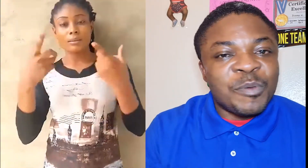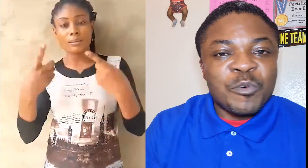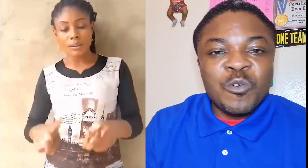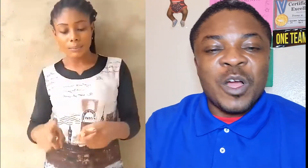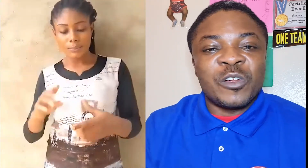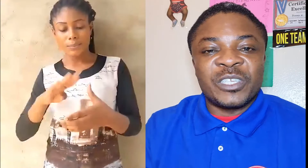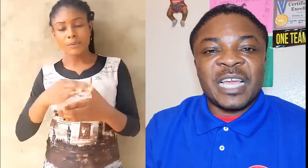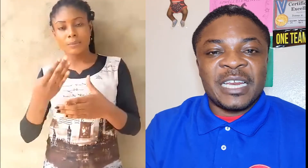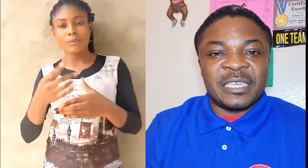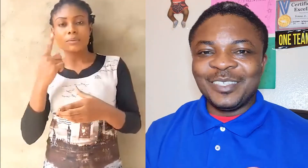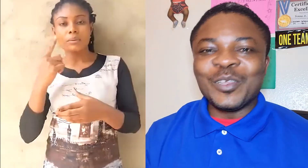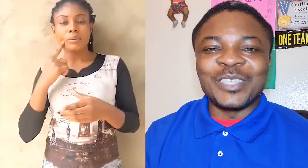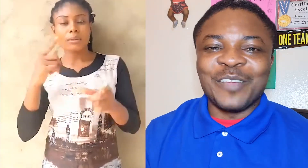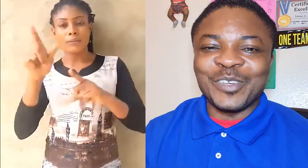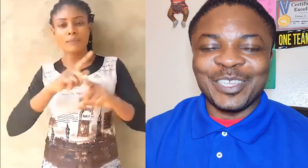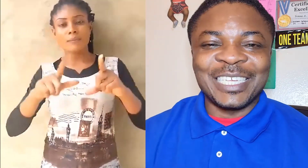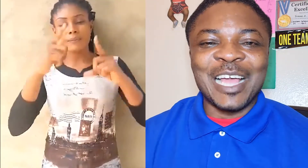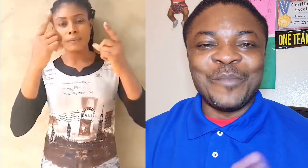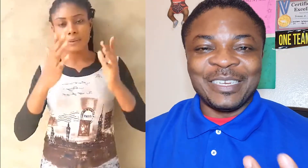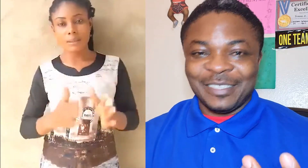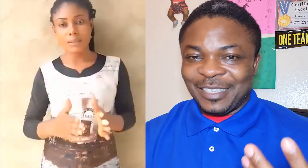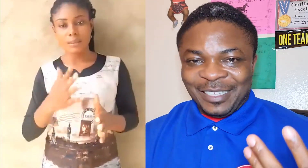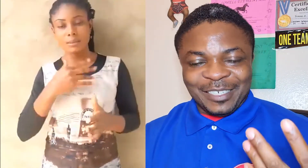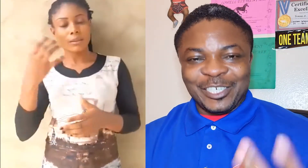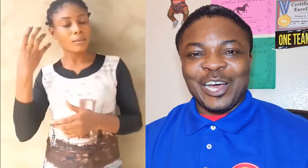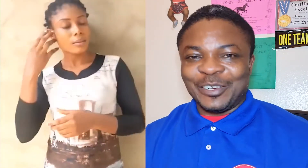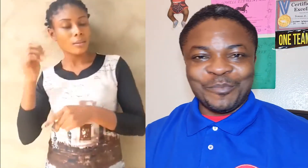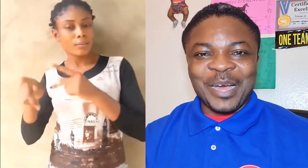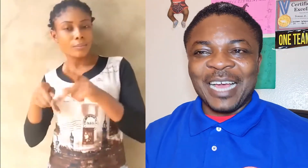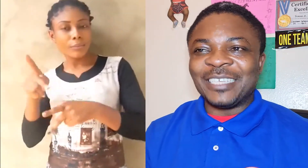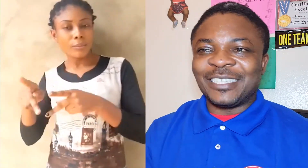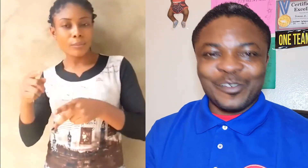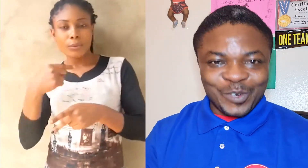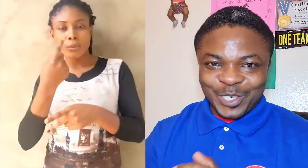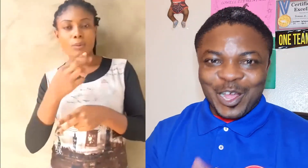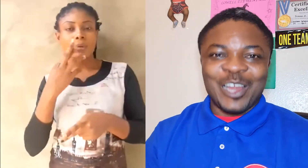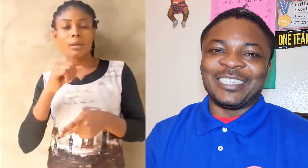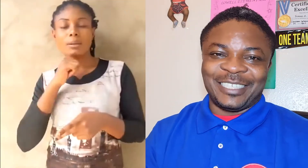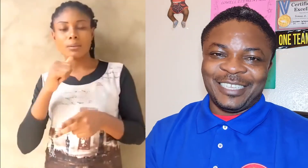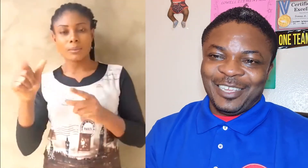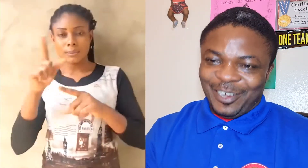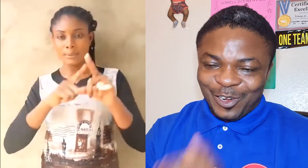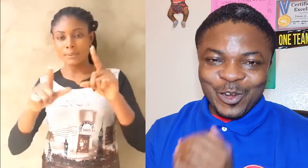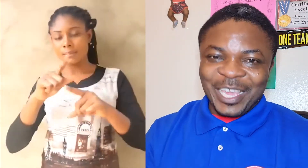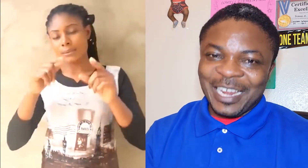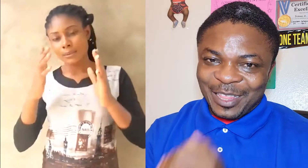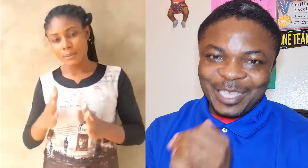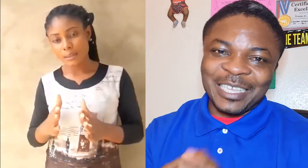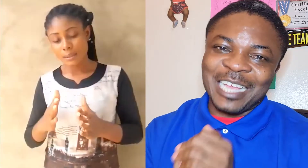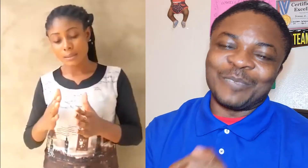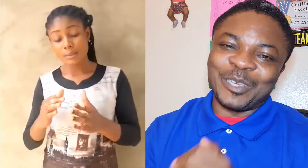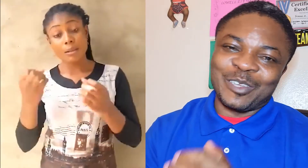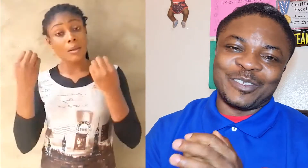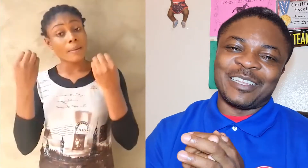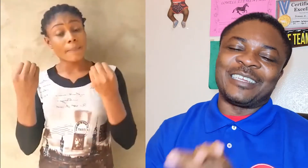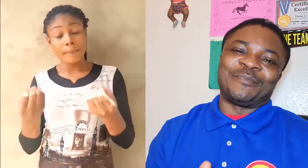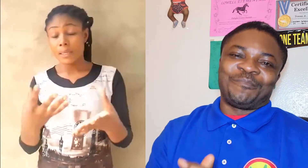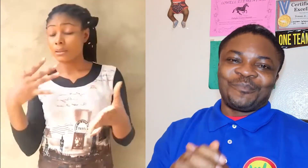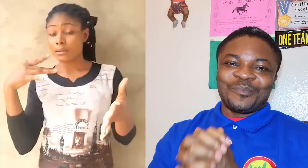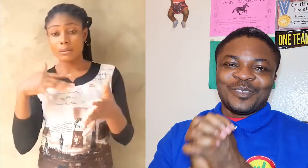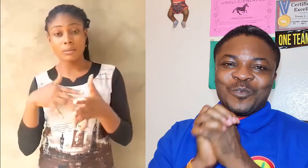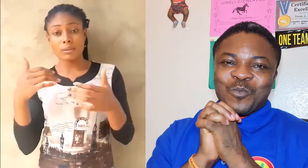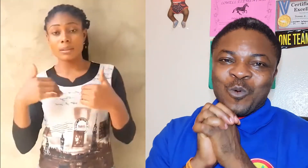hearing people who are not signers. So several studies have been done by several scholars looking at this aspect of